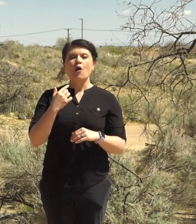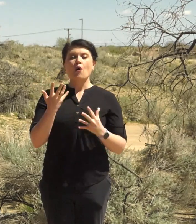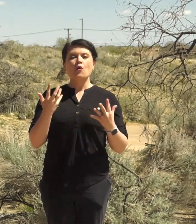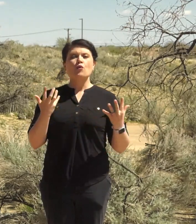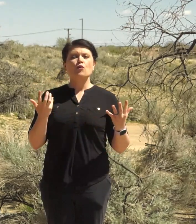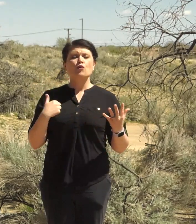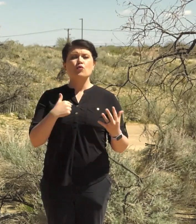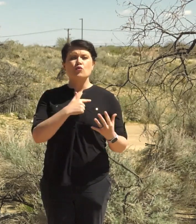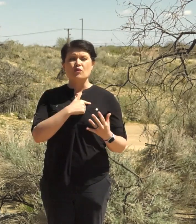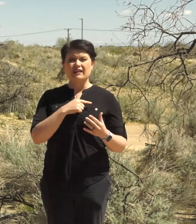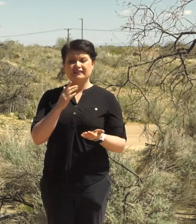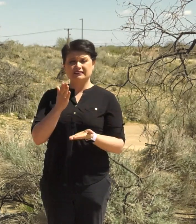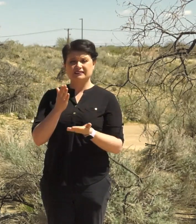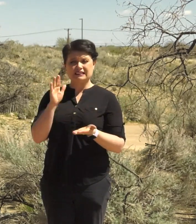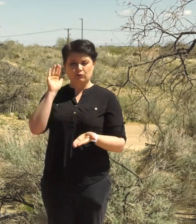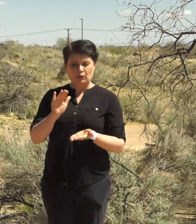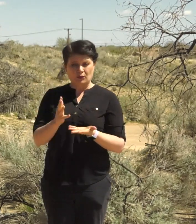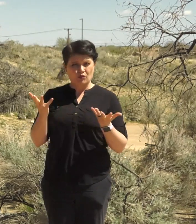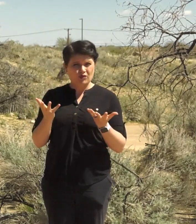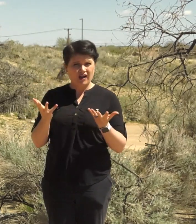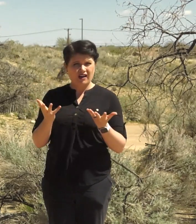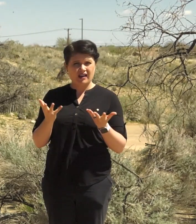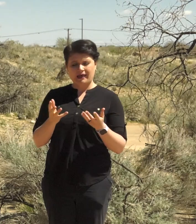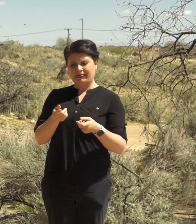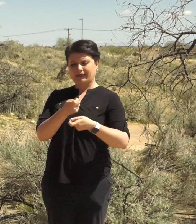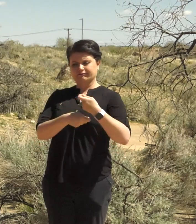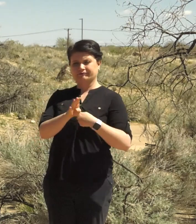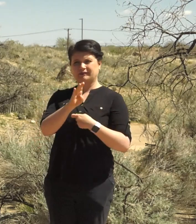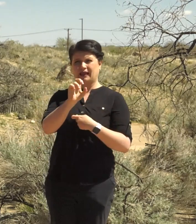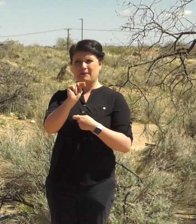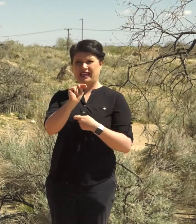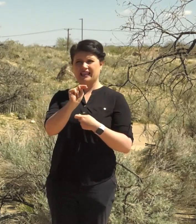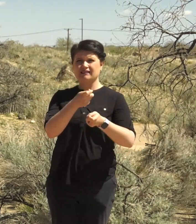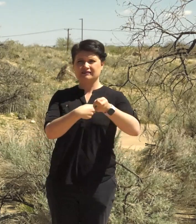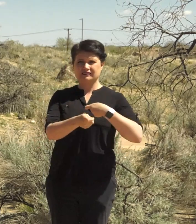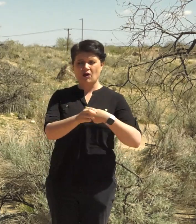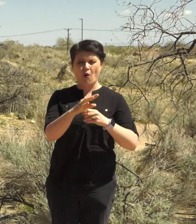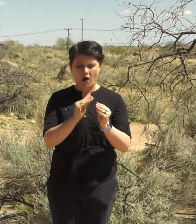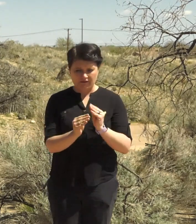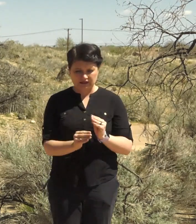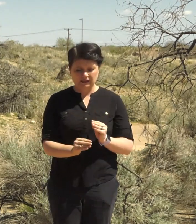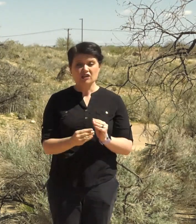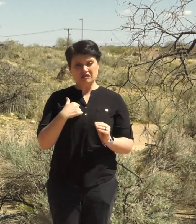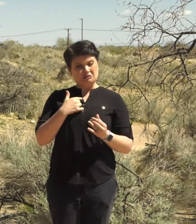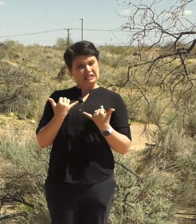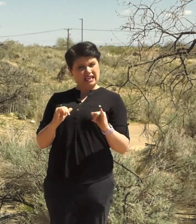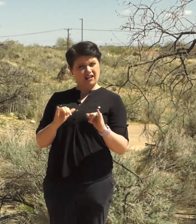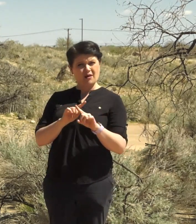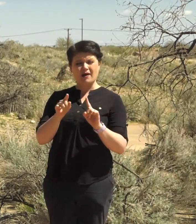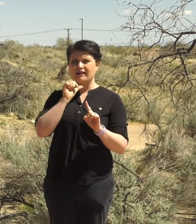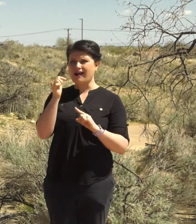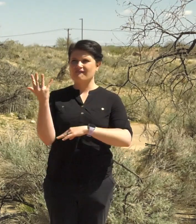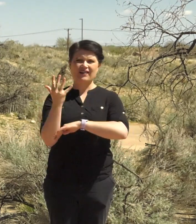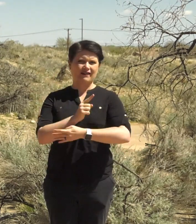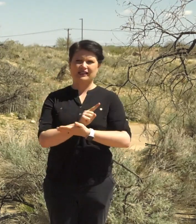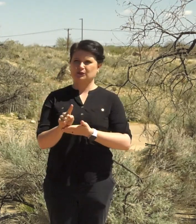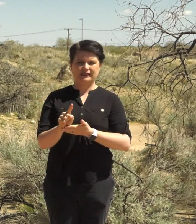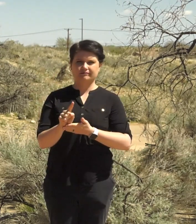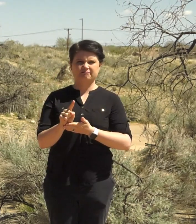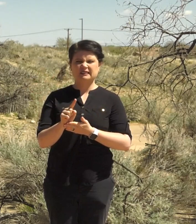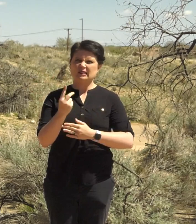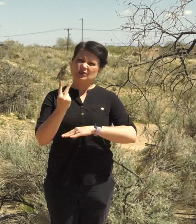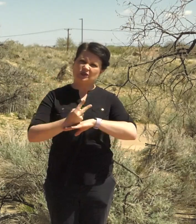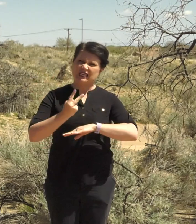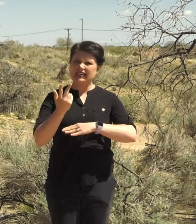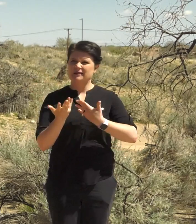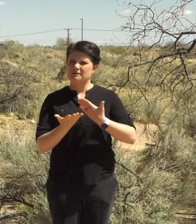cart bin repair and replacement. We are still doing that, but we're not doing it on a 5-day-a-week basis. We're doing it 2 to